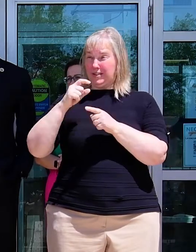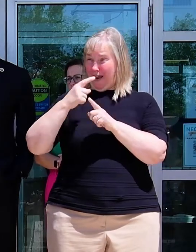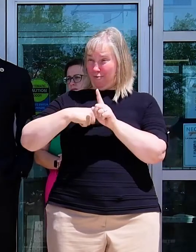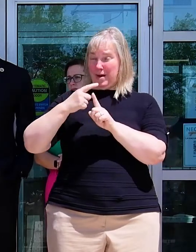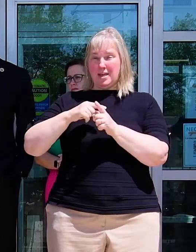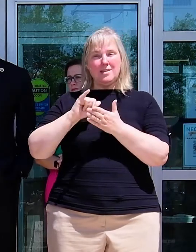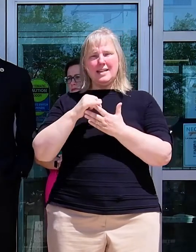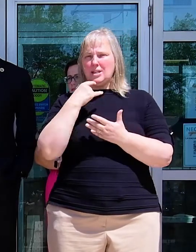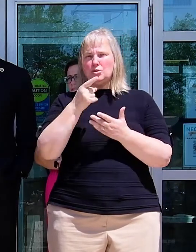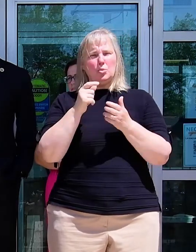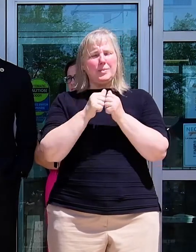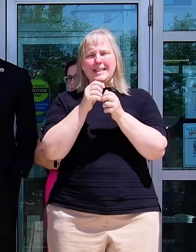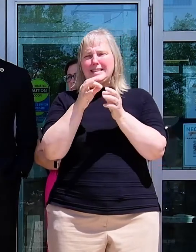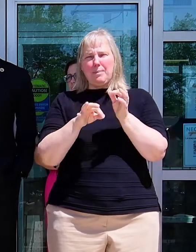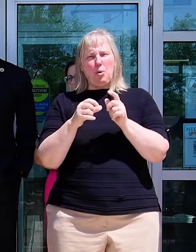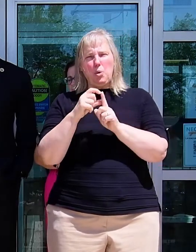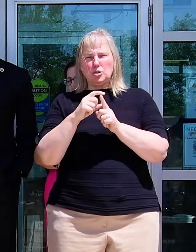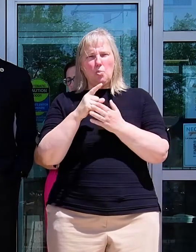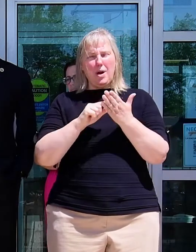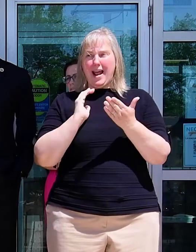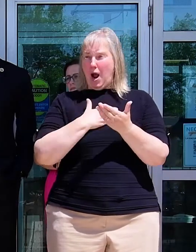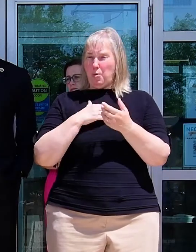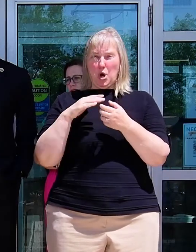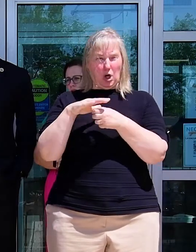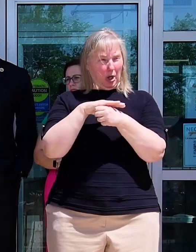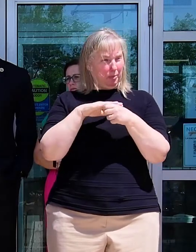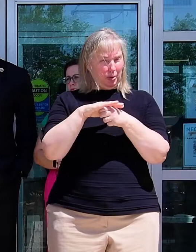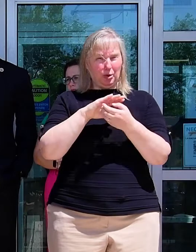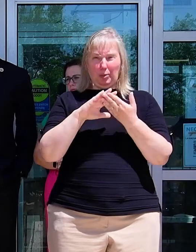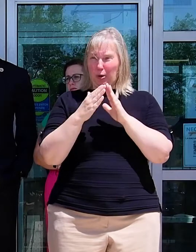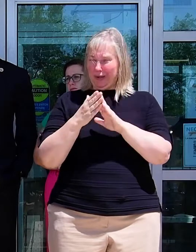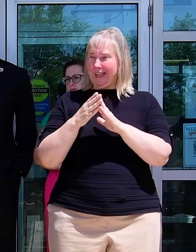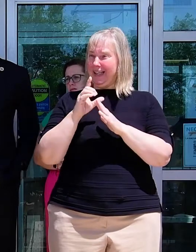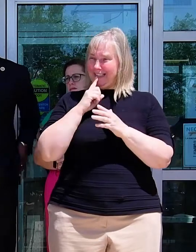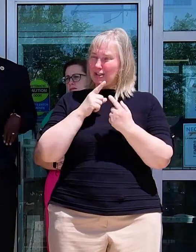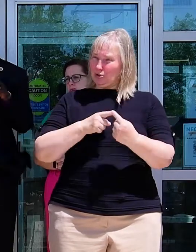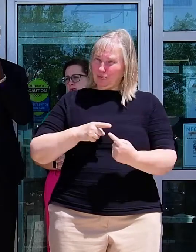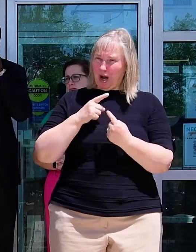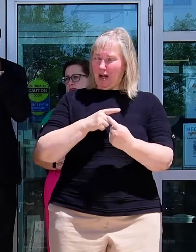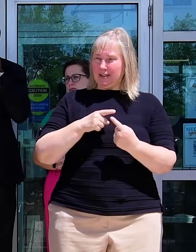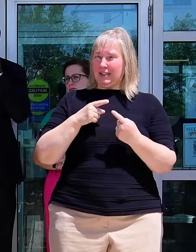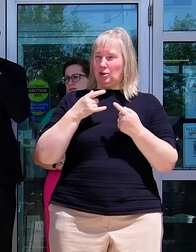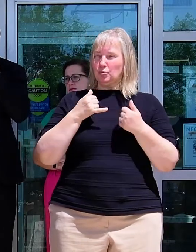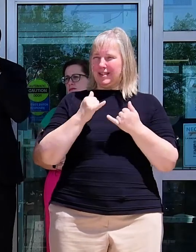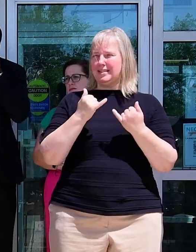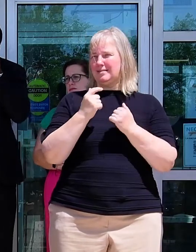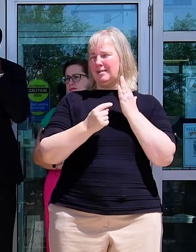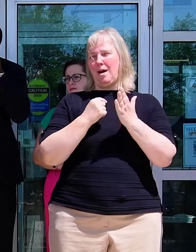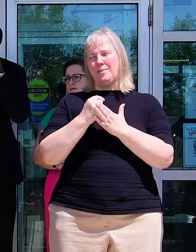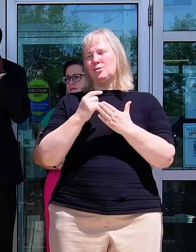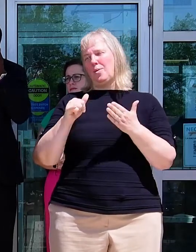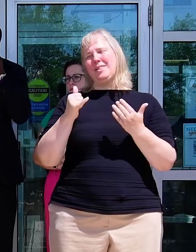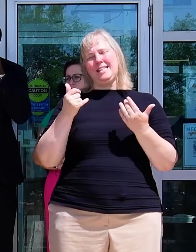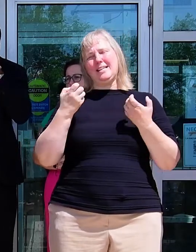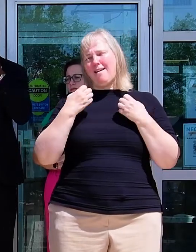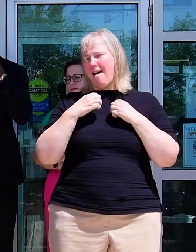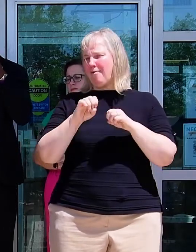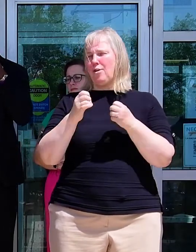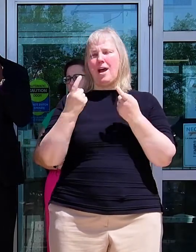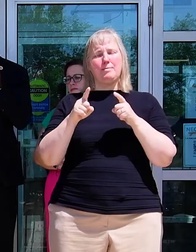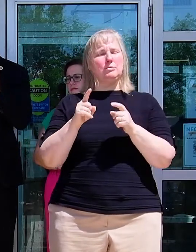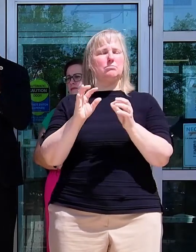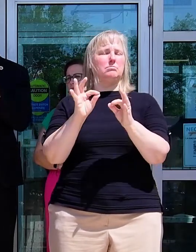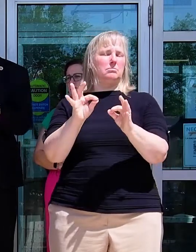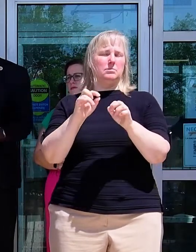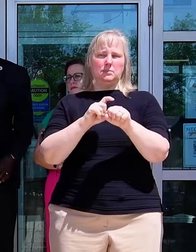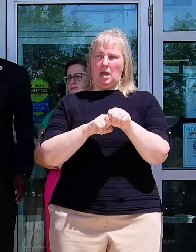in very simple words what our community is struggling and the moments that we're living. So this campaign comes at a perfect time for